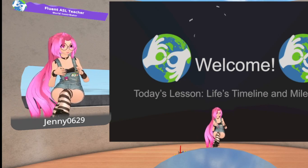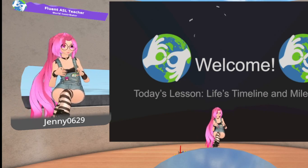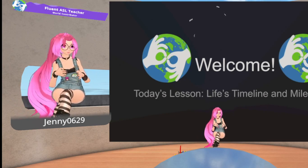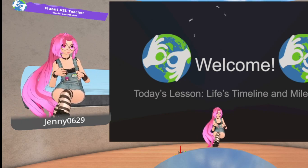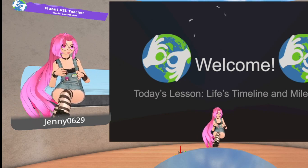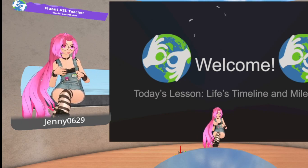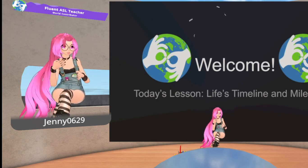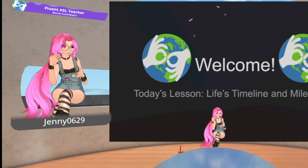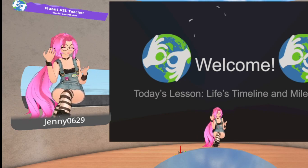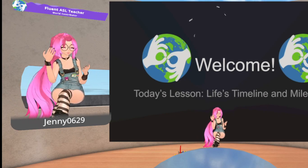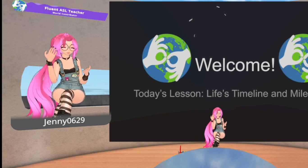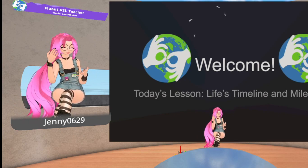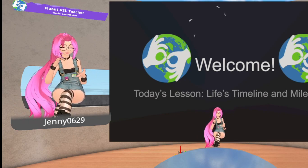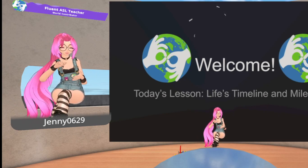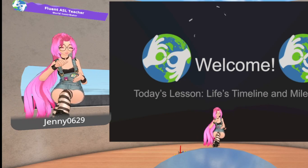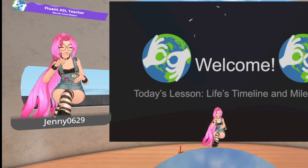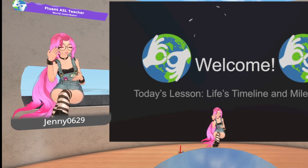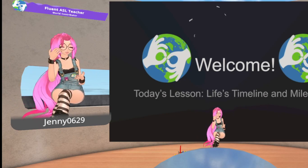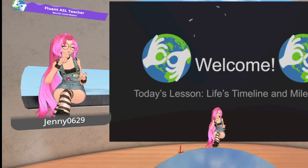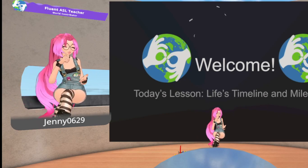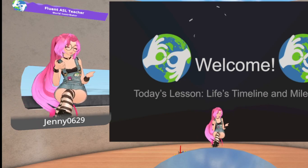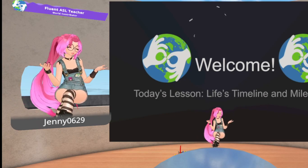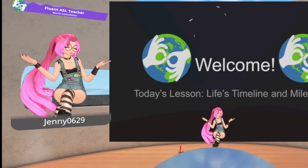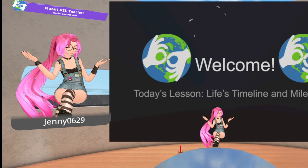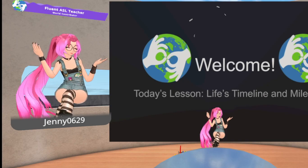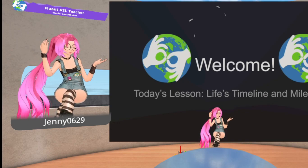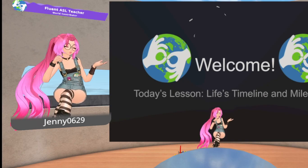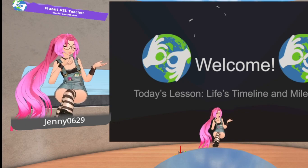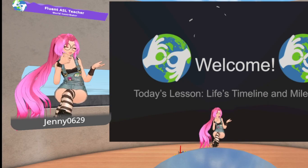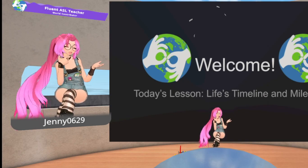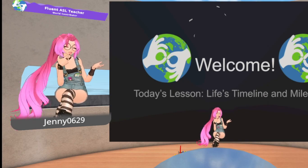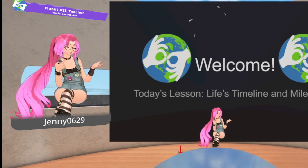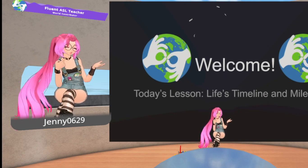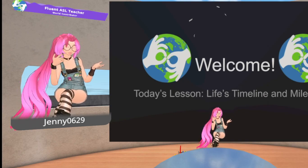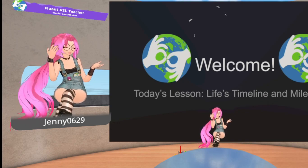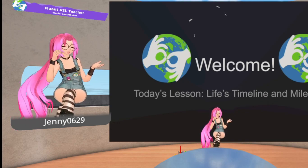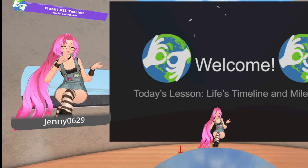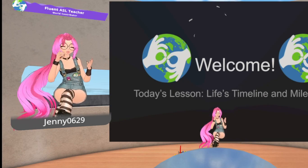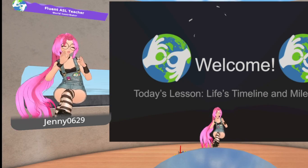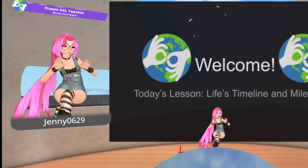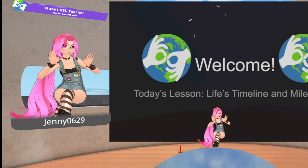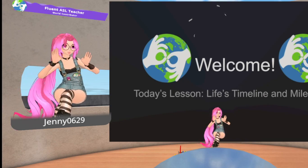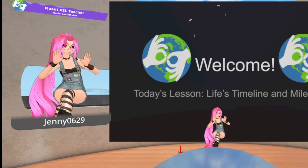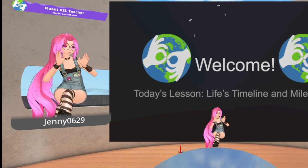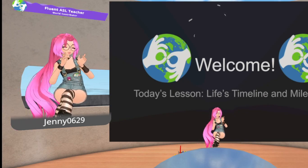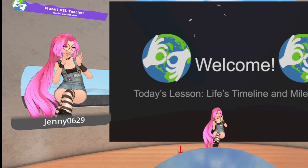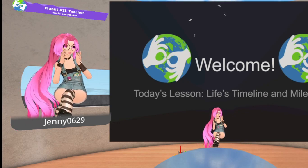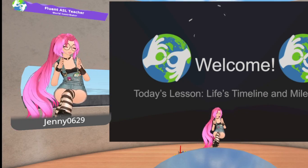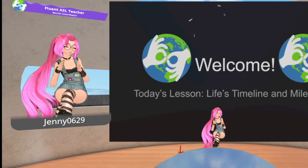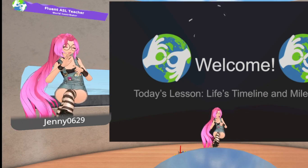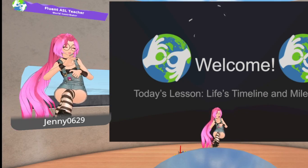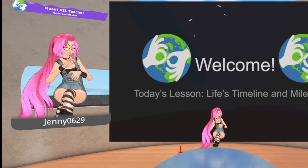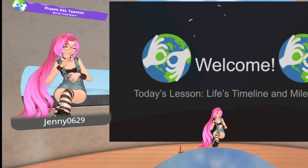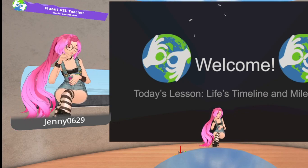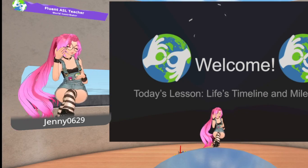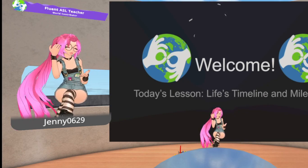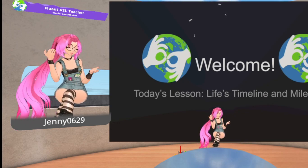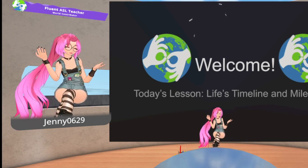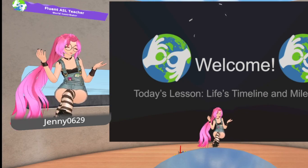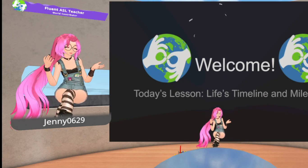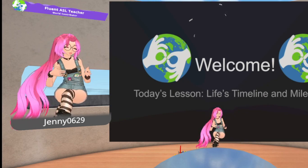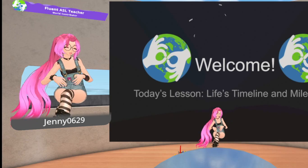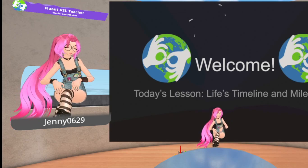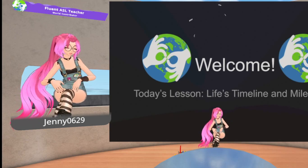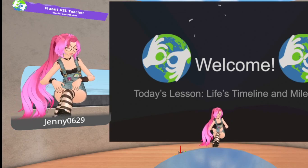blunt. It's just that same thing of why not? Why not talk about it? Why not have a menorah in a Christian church? Why